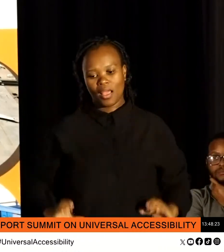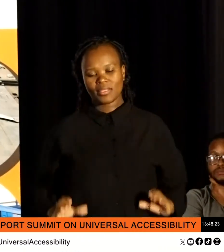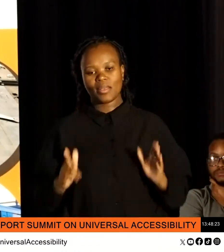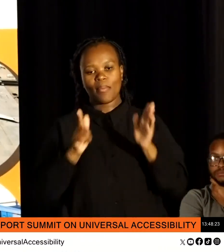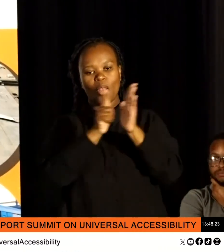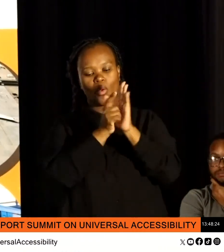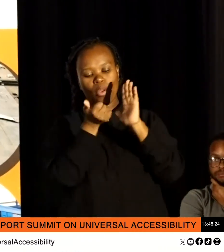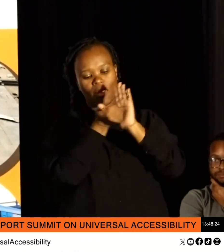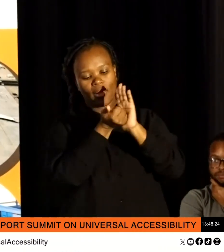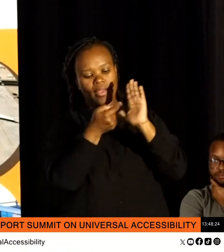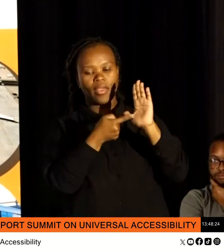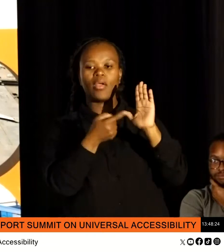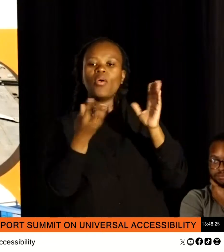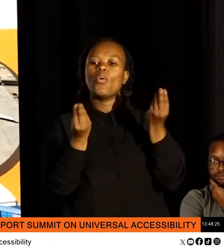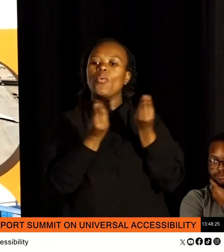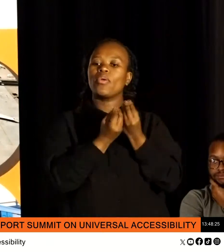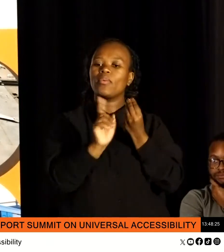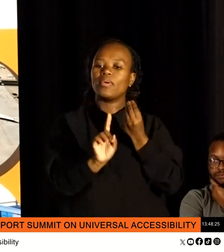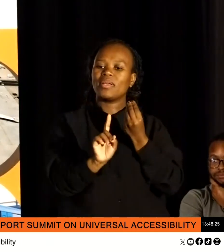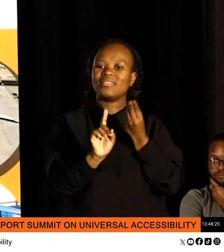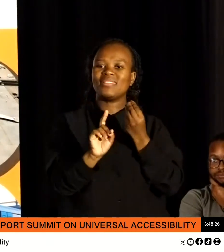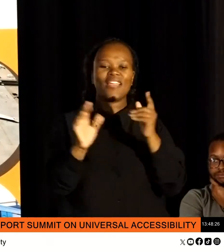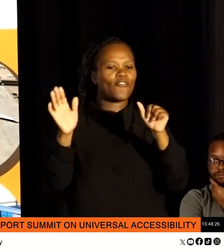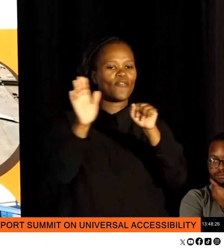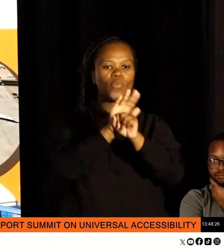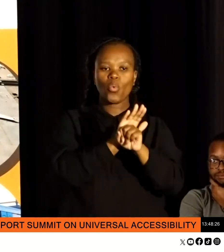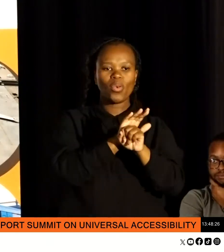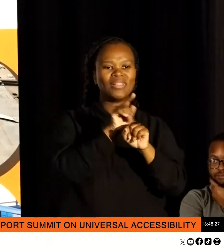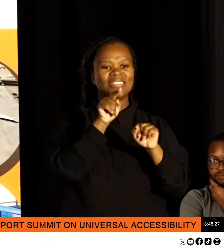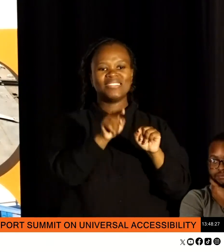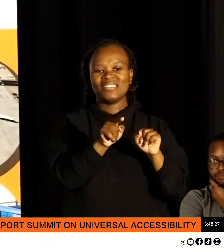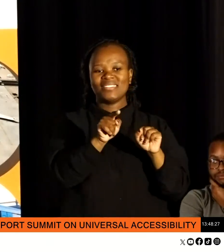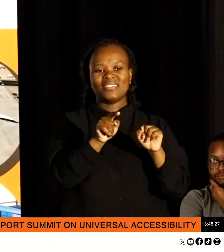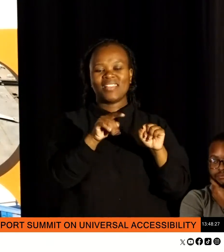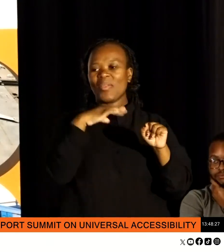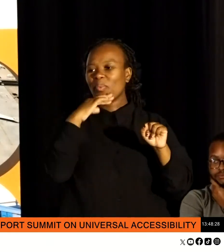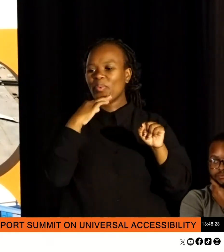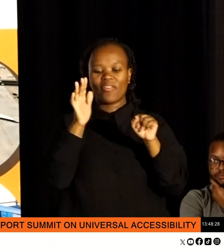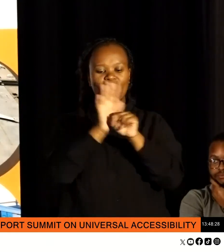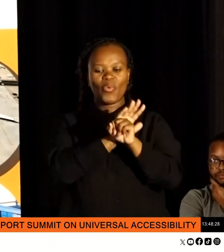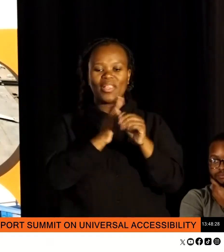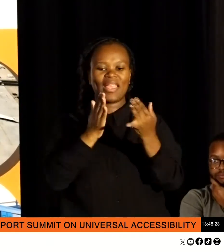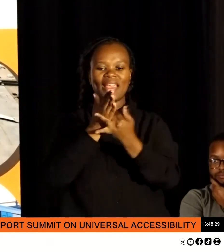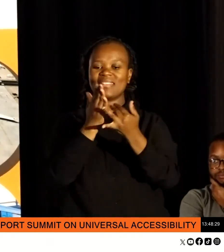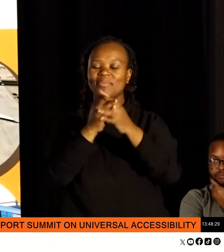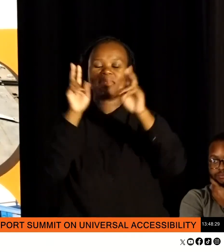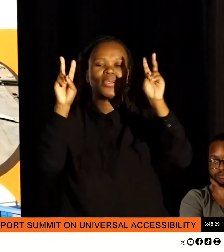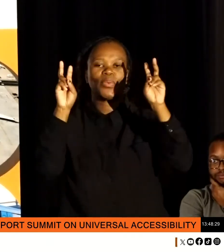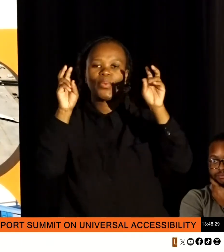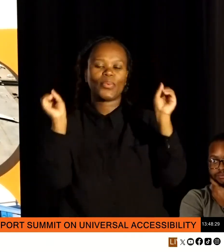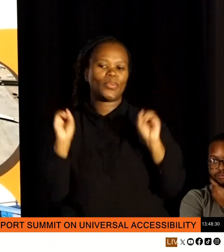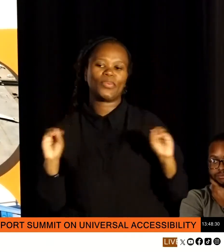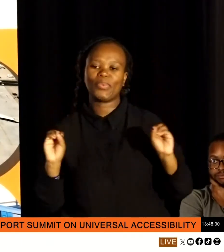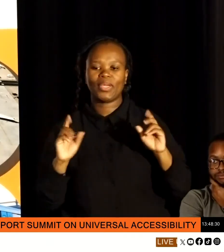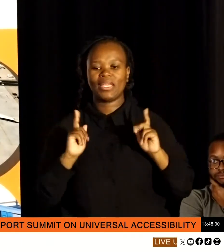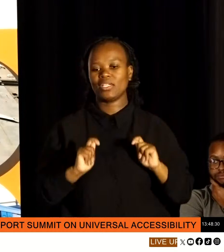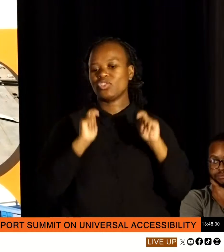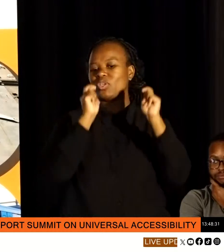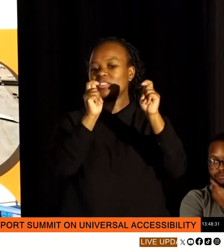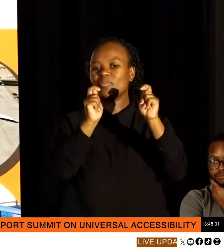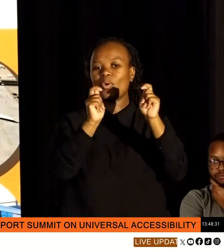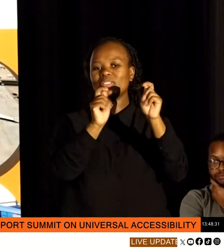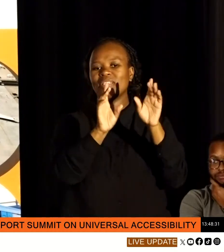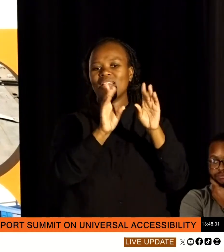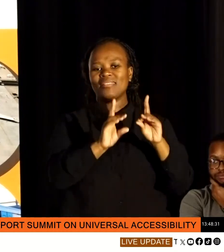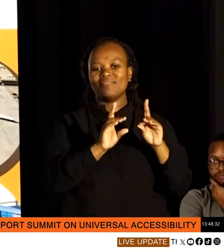though comprehensive, has not been fully harnessed to address accessibility issues in the transport sector,